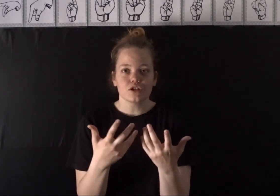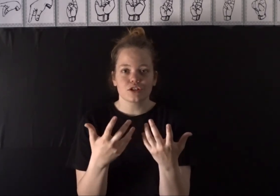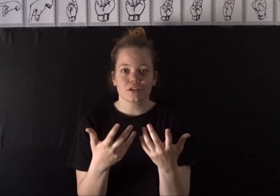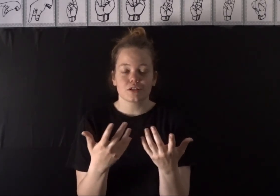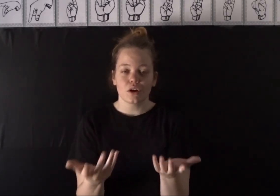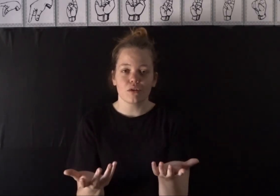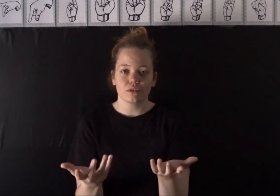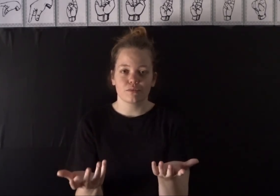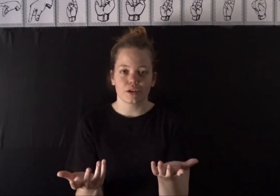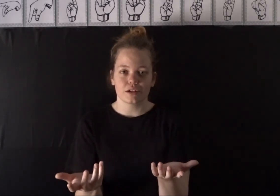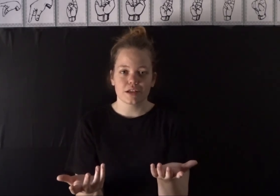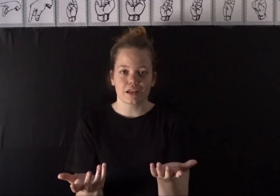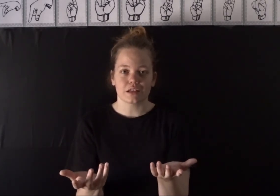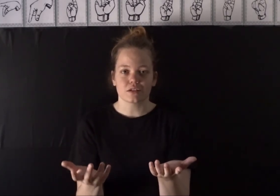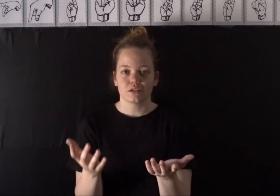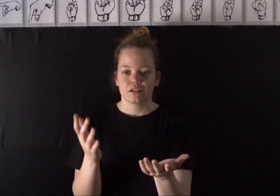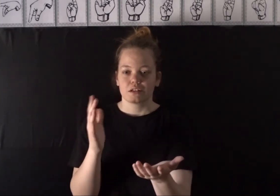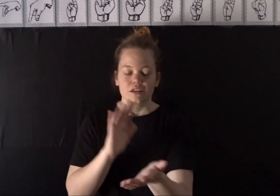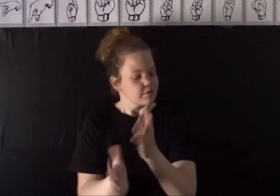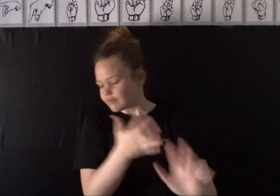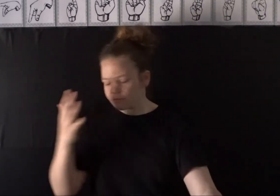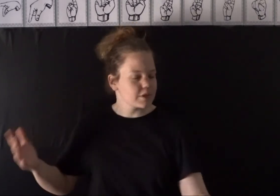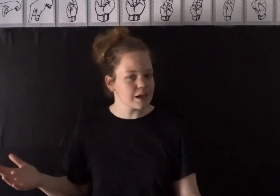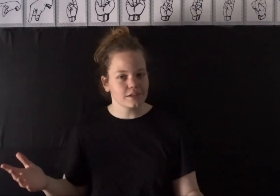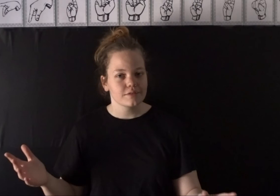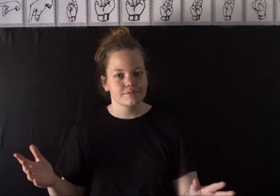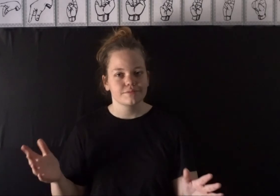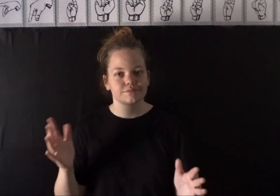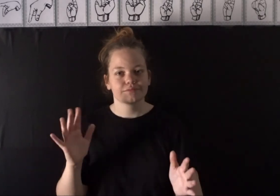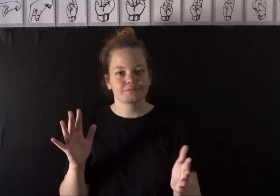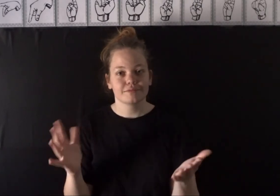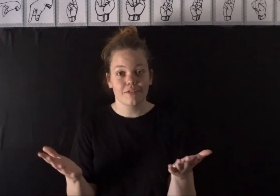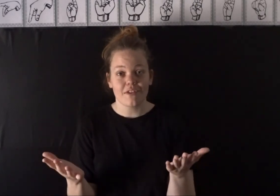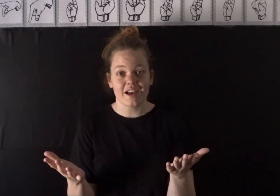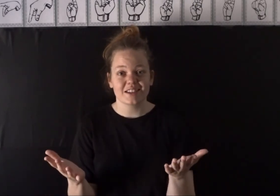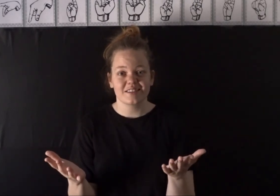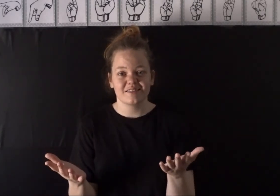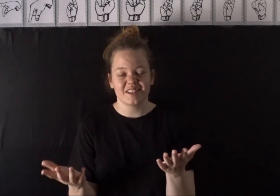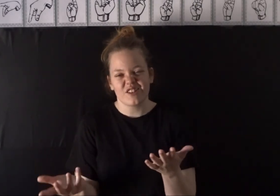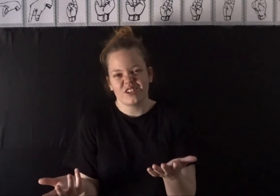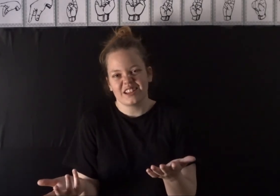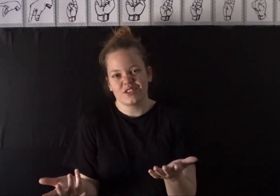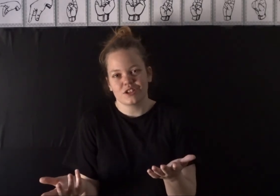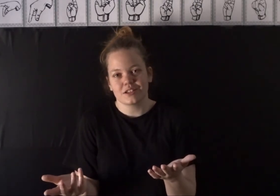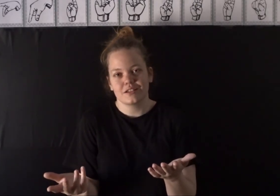changes the tone of what you're signing. So, the end. Fast. Not really interested.